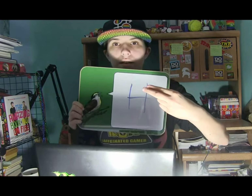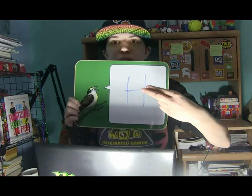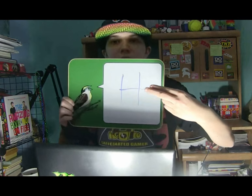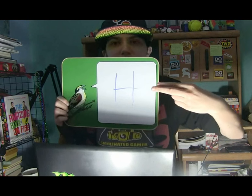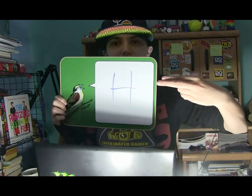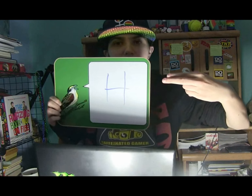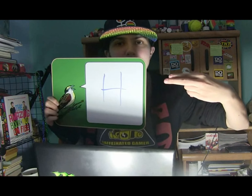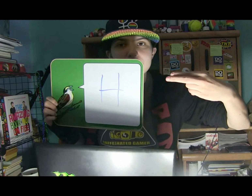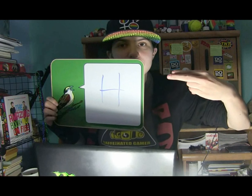This is H.